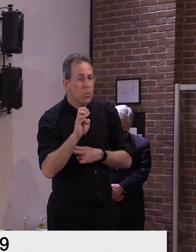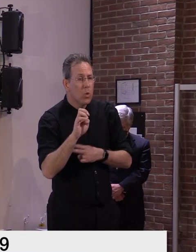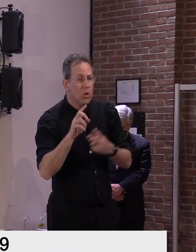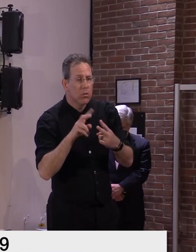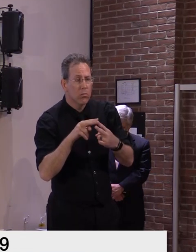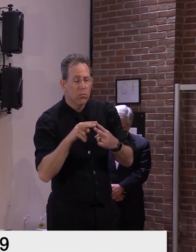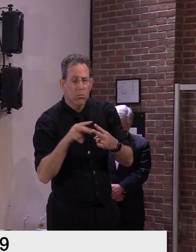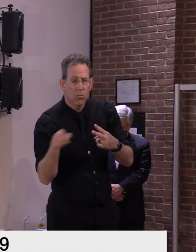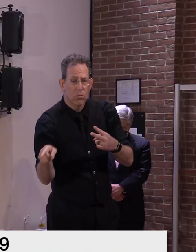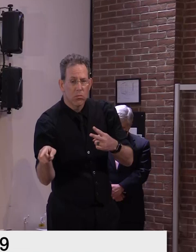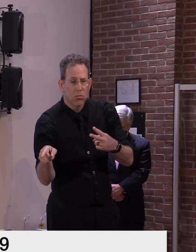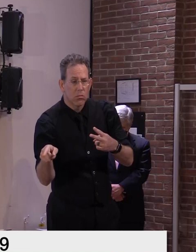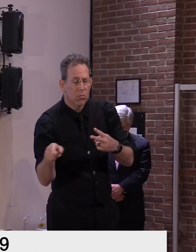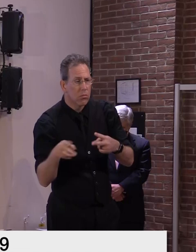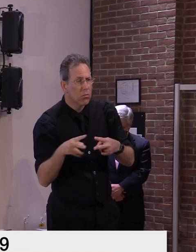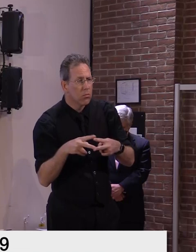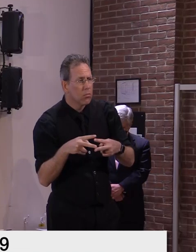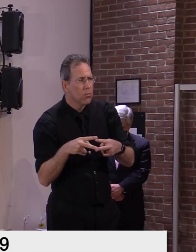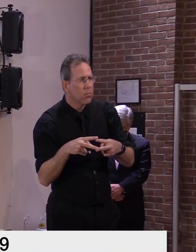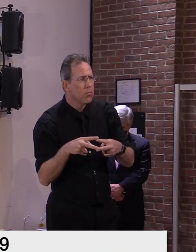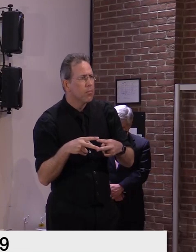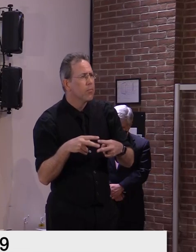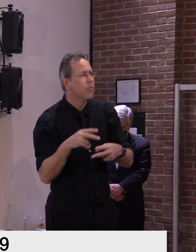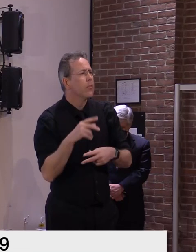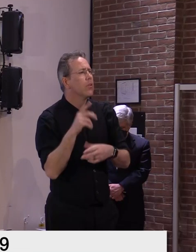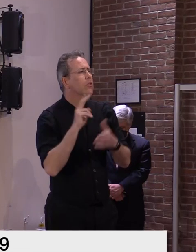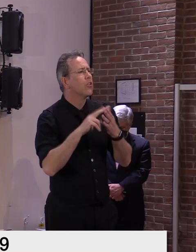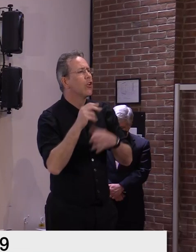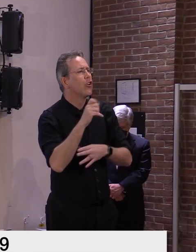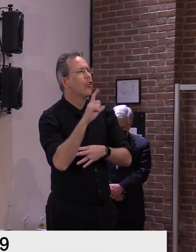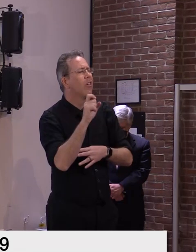This is Lindsay. I don't have anything to add. I'm not sure about Secretary Moore.